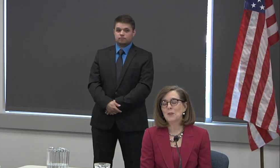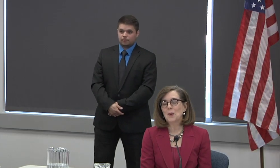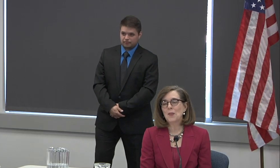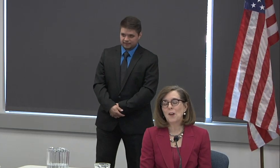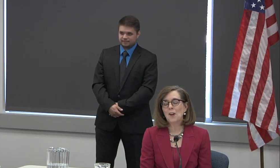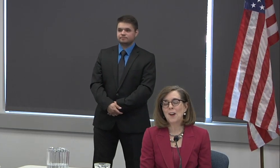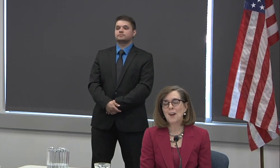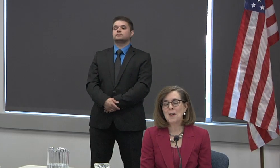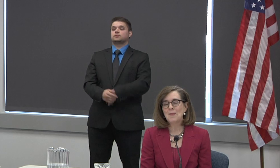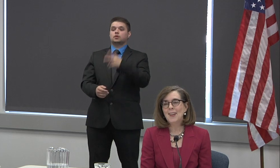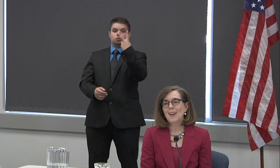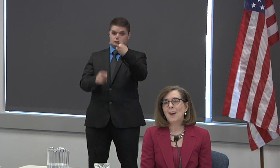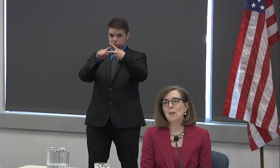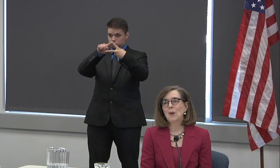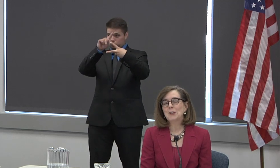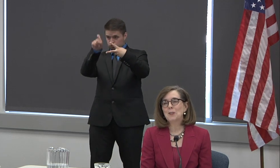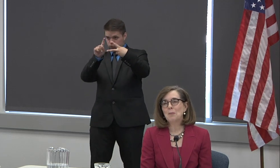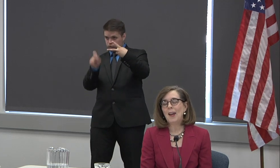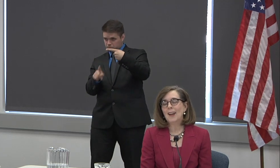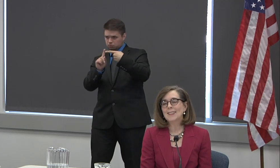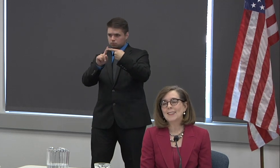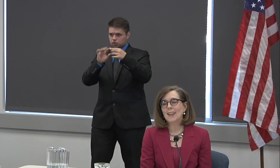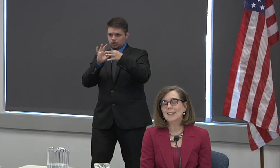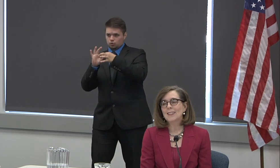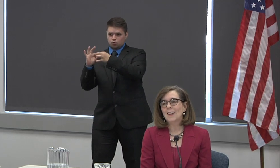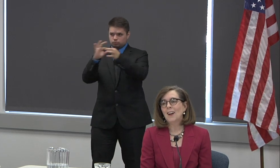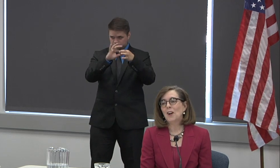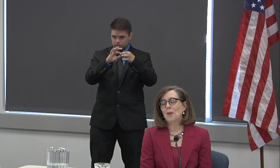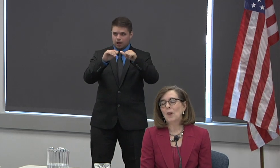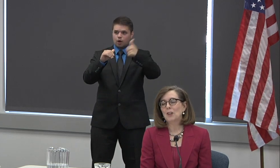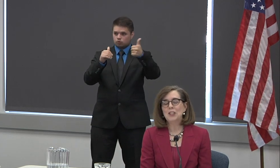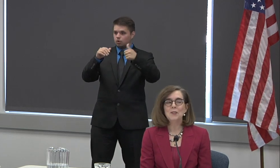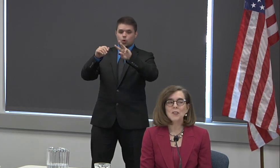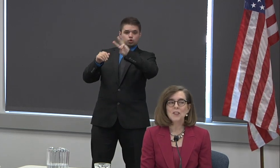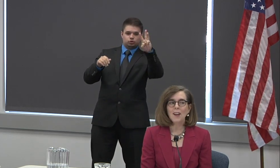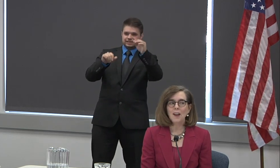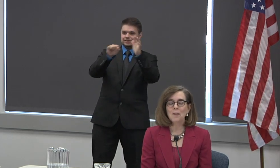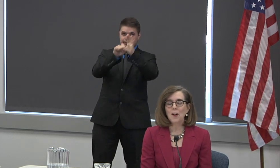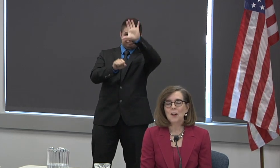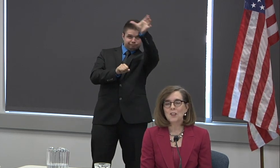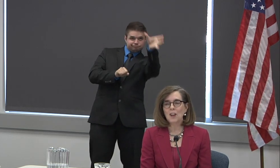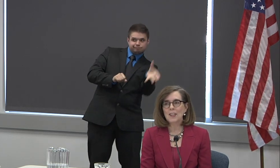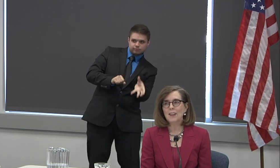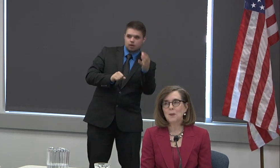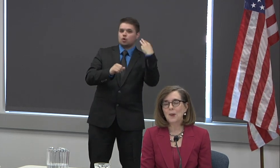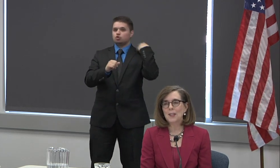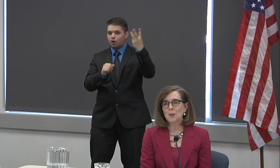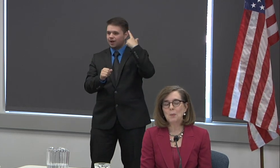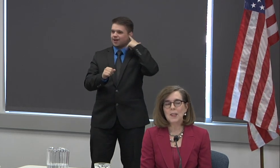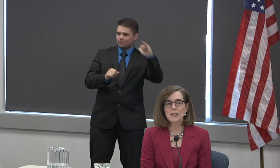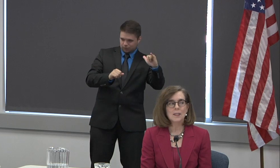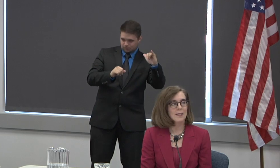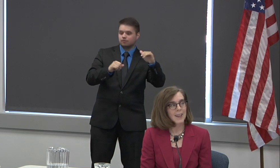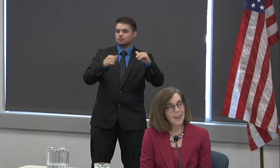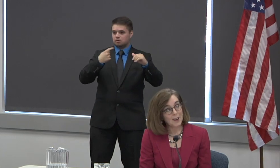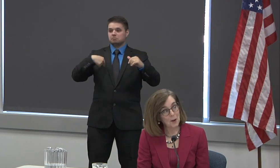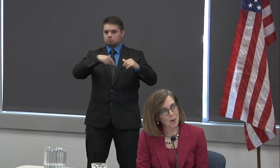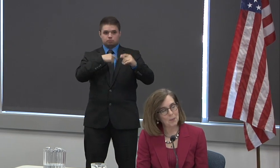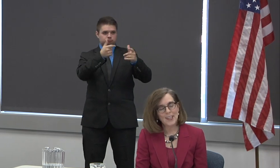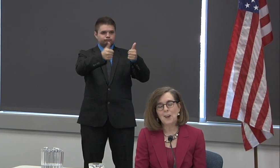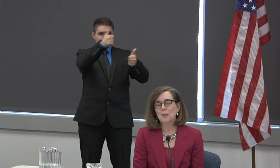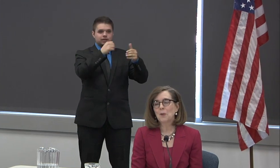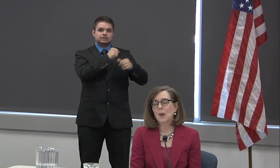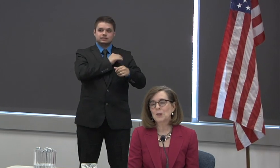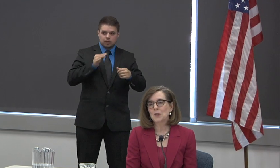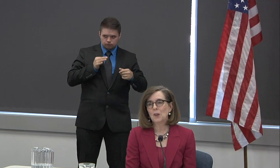with our Western PAC states, our chiefs of staff are talking on a regular basis, and our public